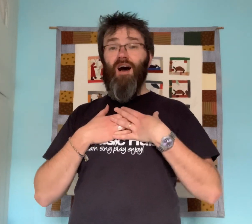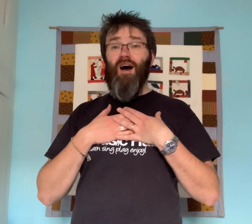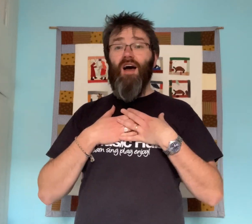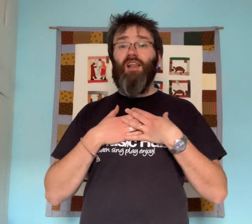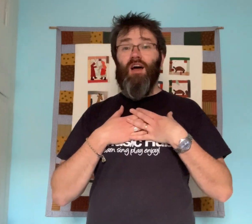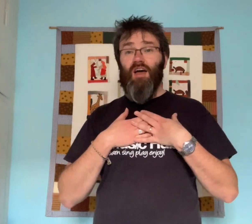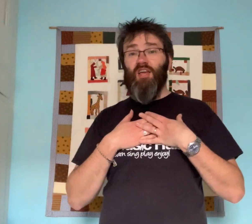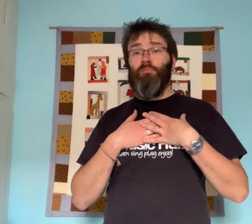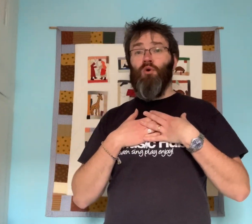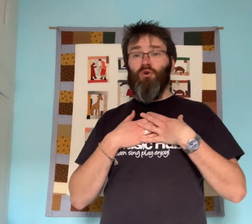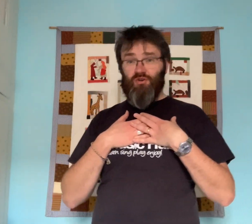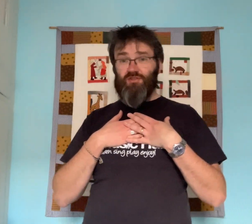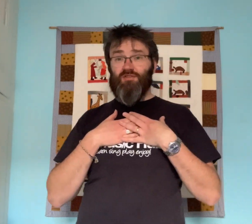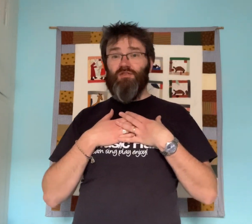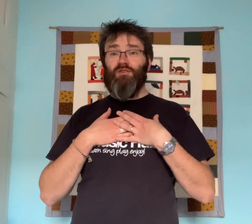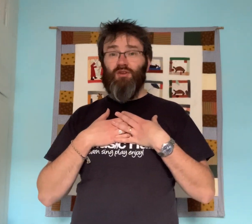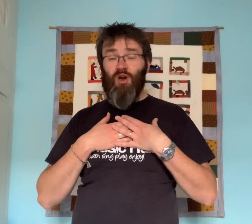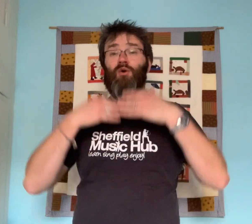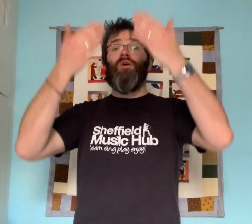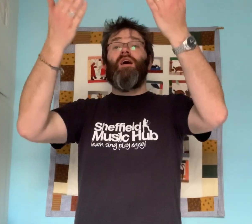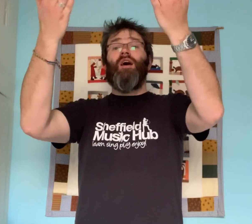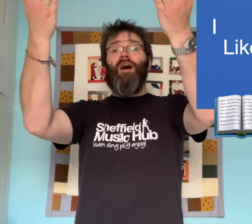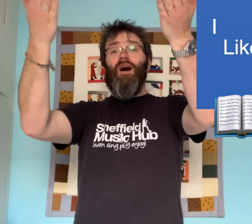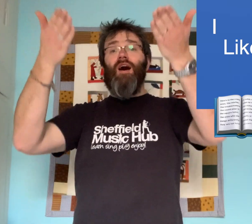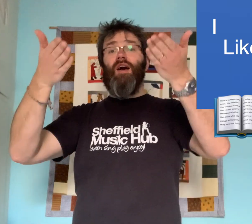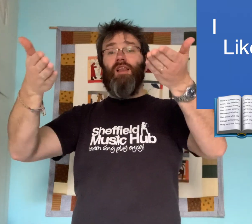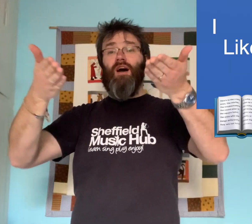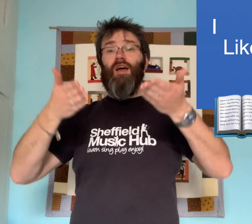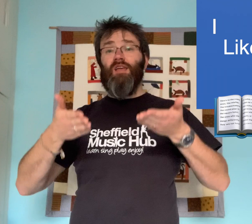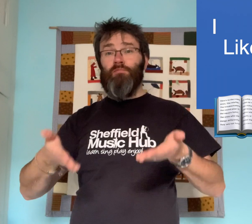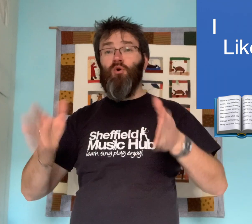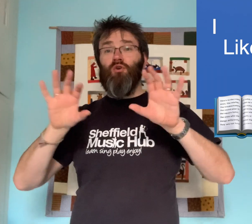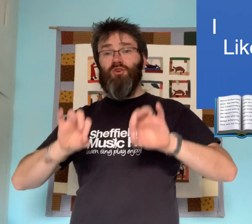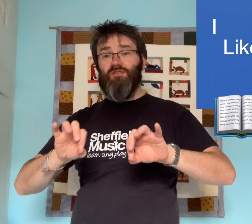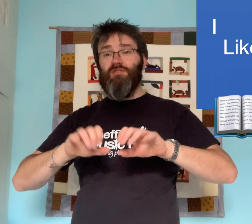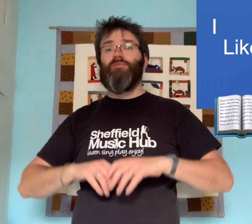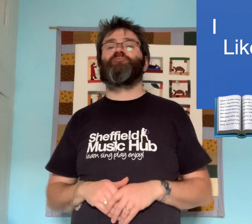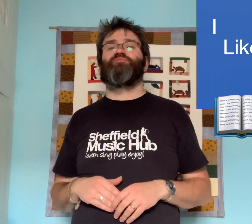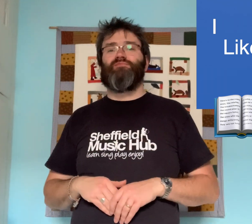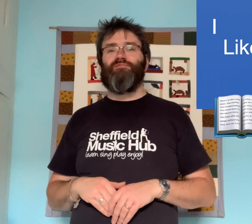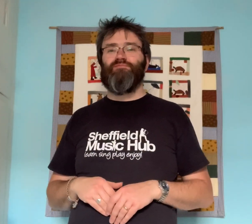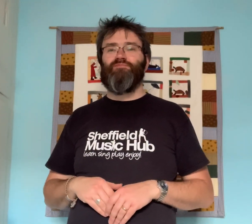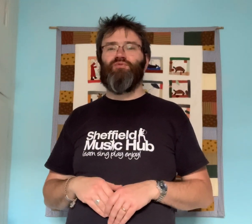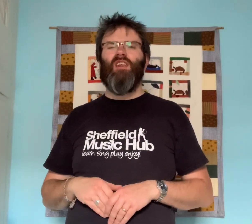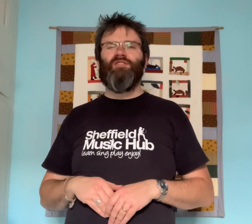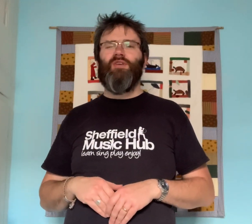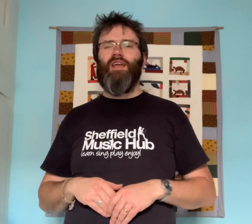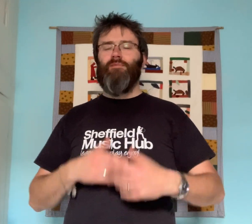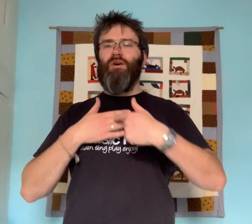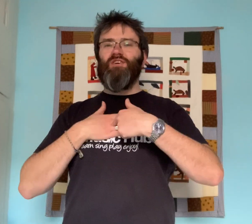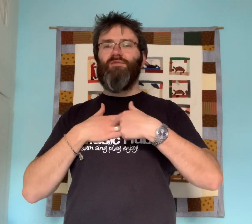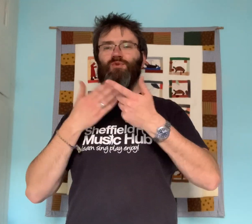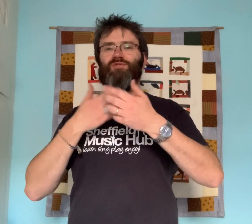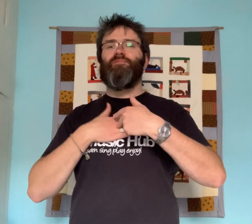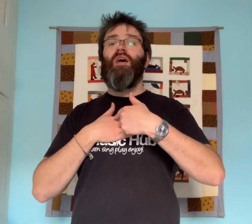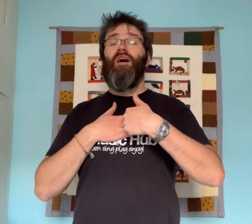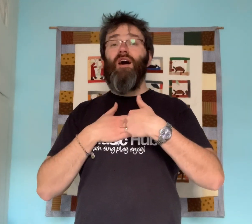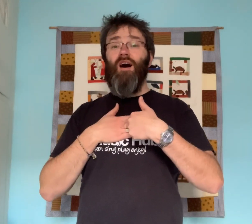I like books. Go. I like books. Brilliant. Let's do that again. My turn, yours.